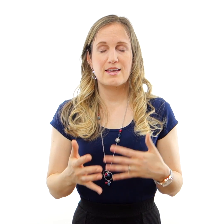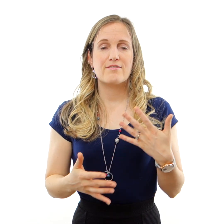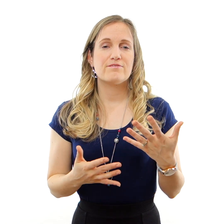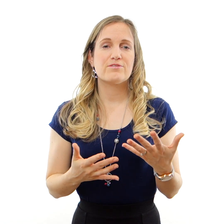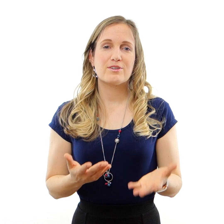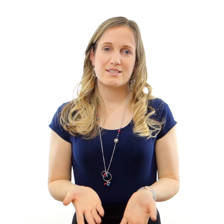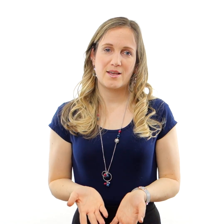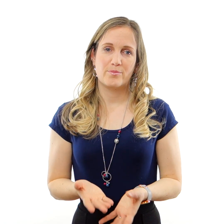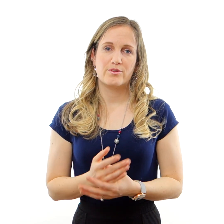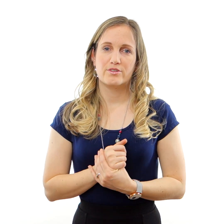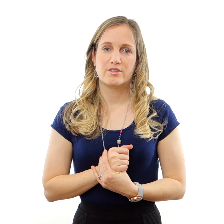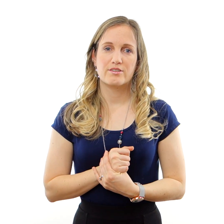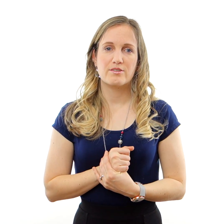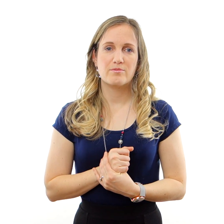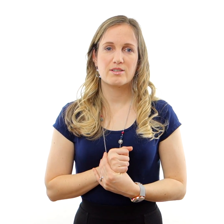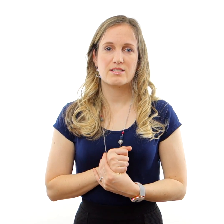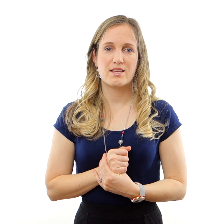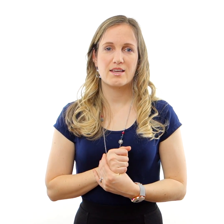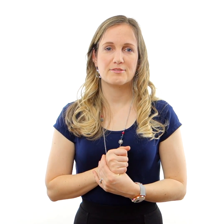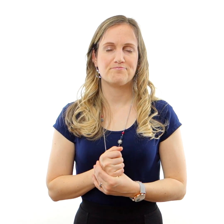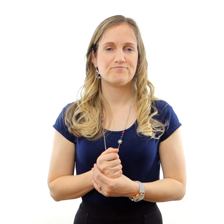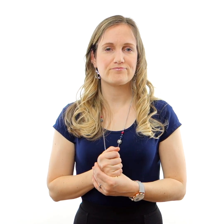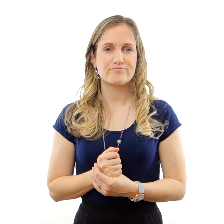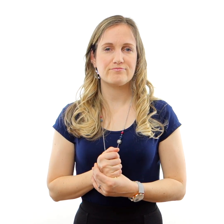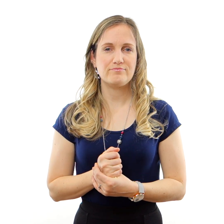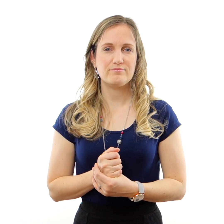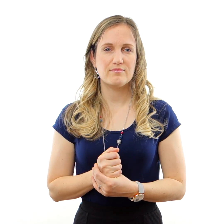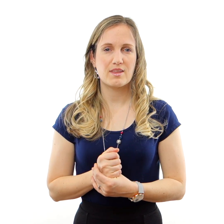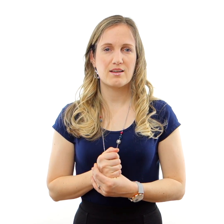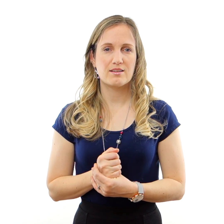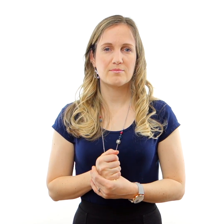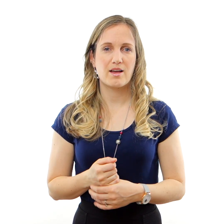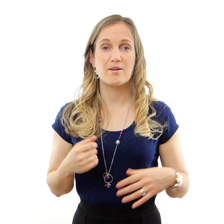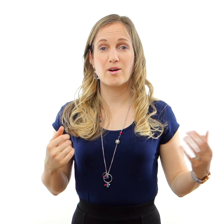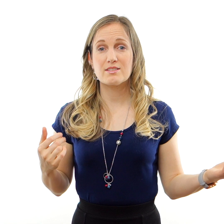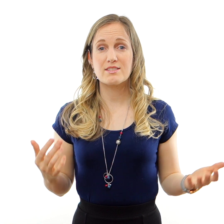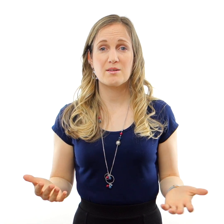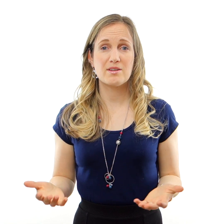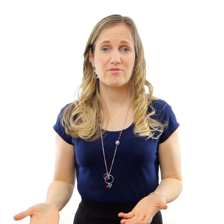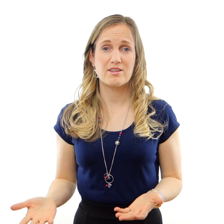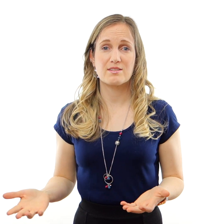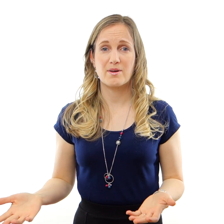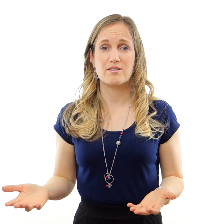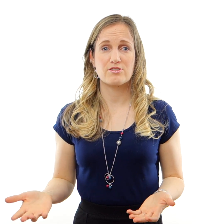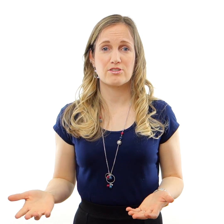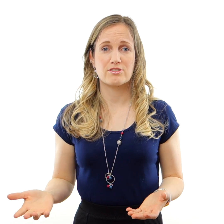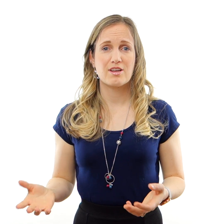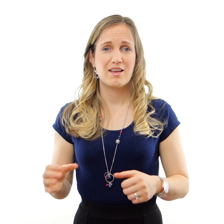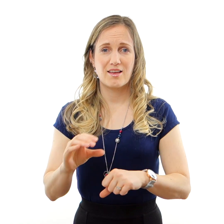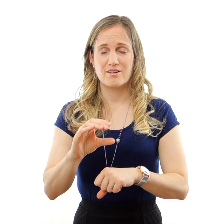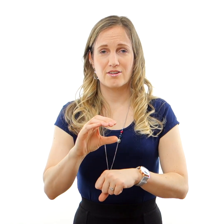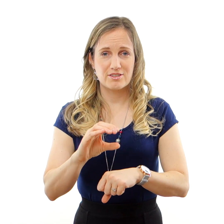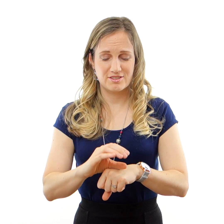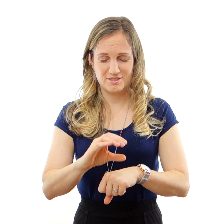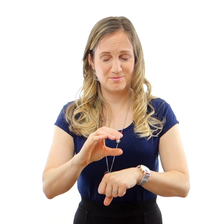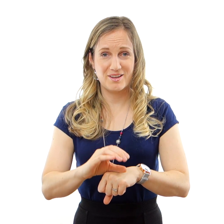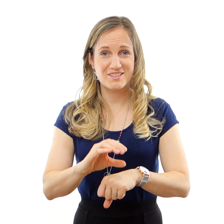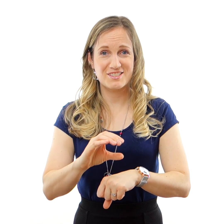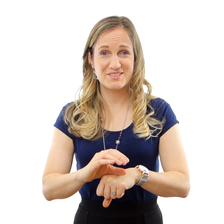if, for example, you want to say, I want to tell my friends about our church, and all I just want to do is